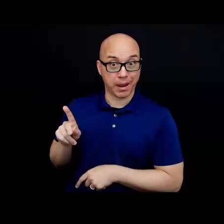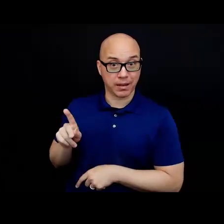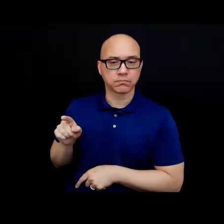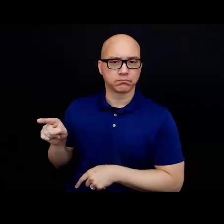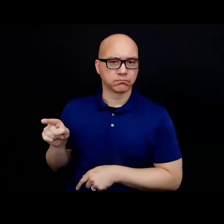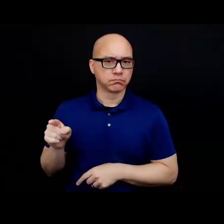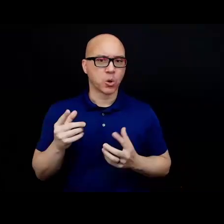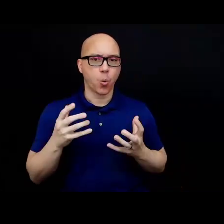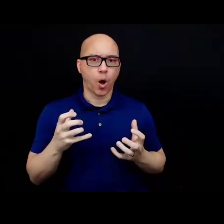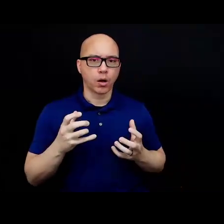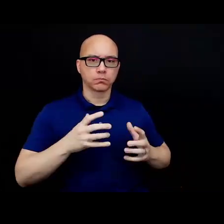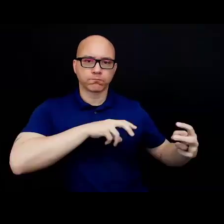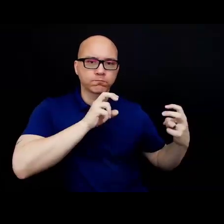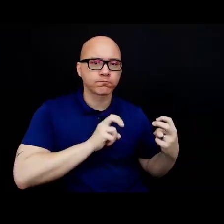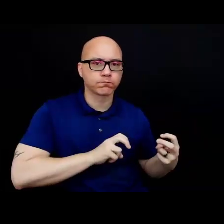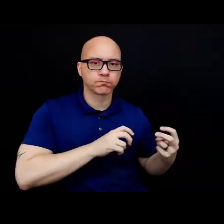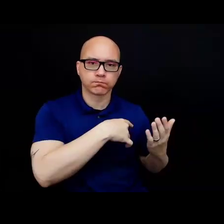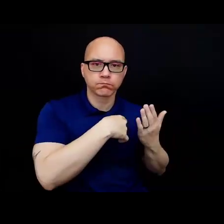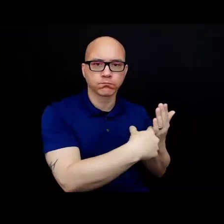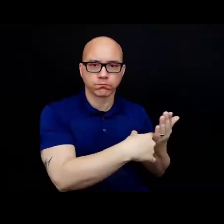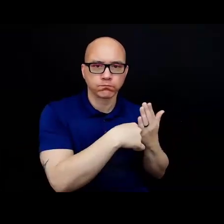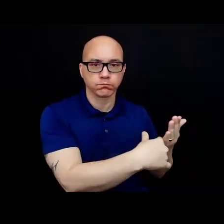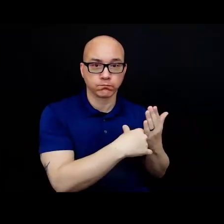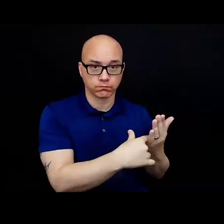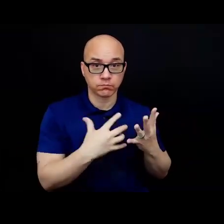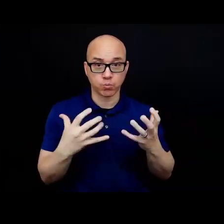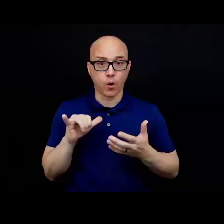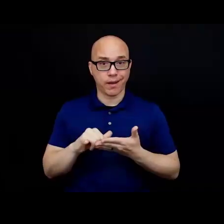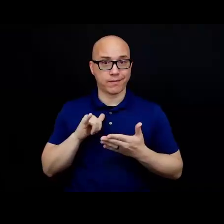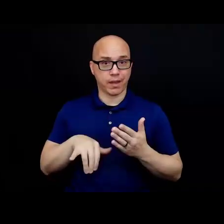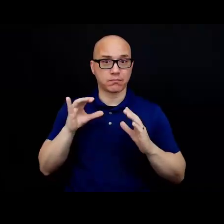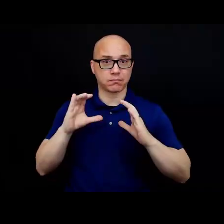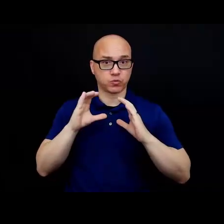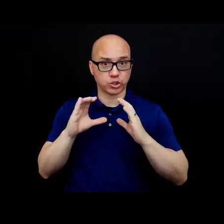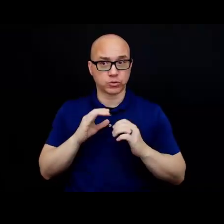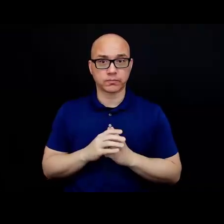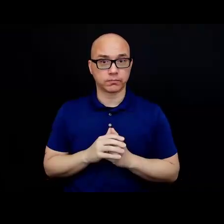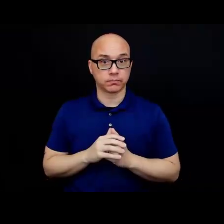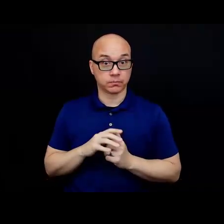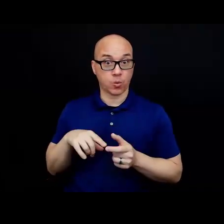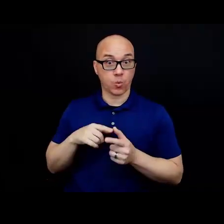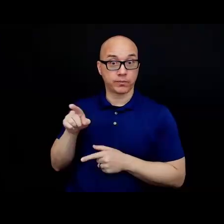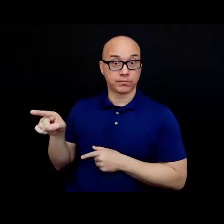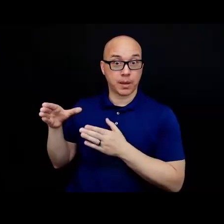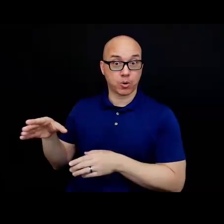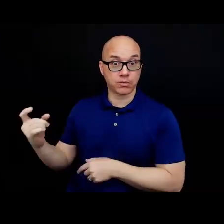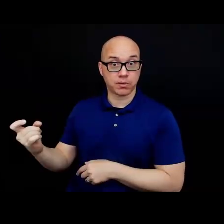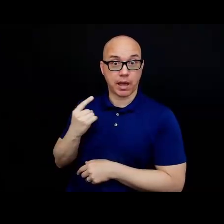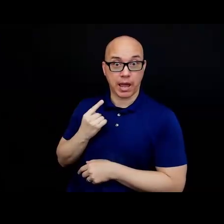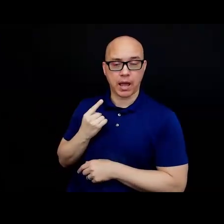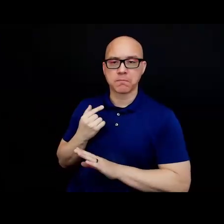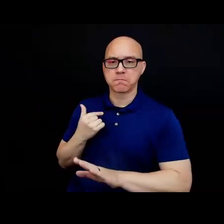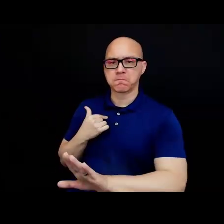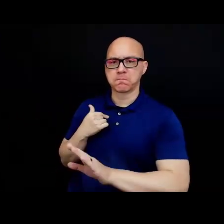prepared when they come and apply for a loan. Every time they ask you a question, you're prepared and